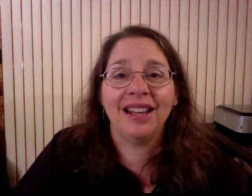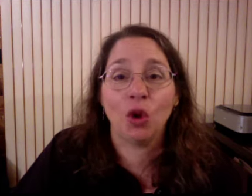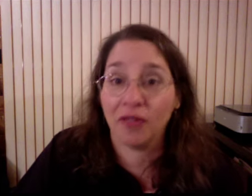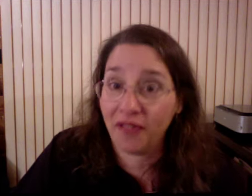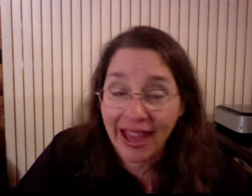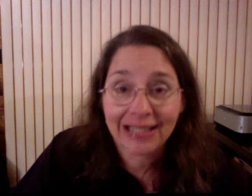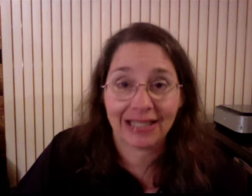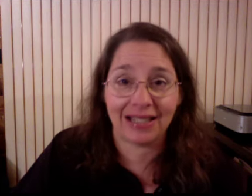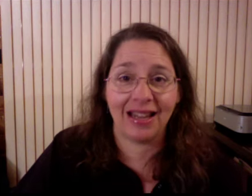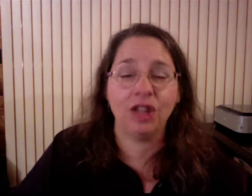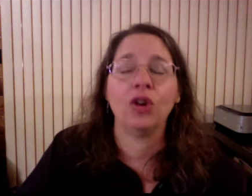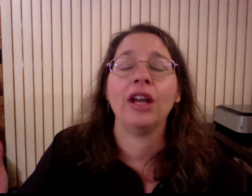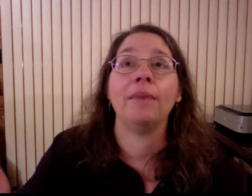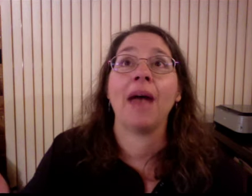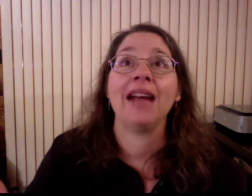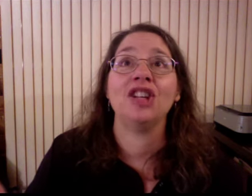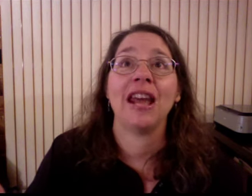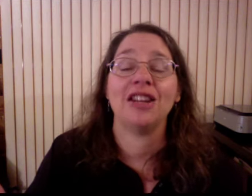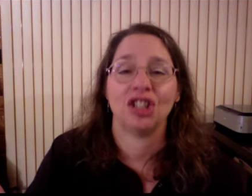Your fantasy, your imagination,